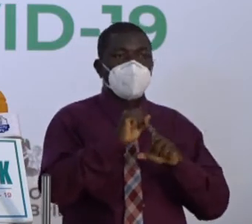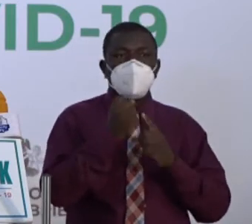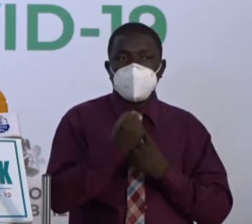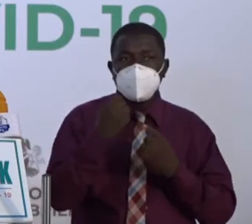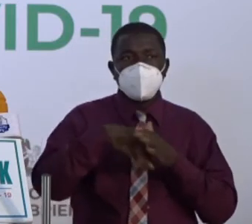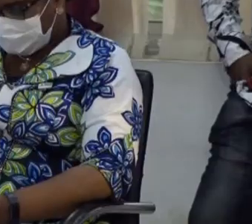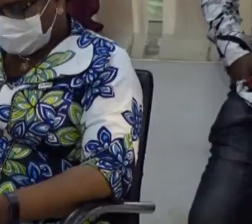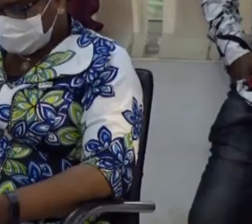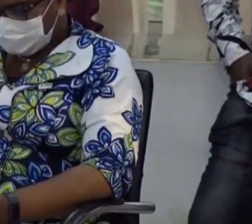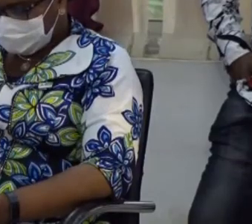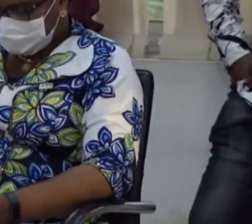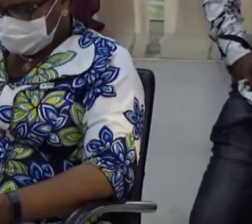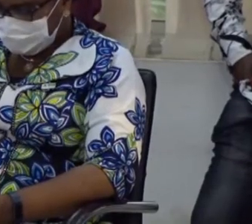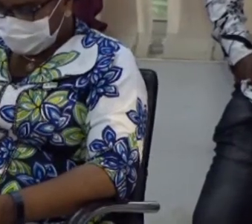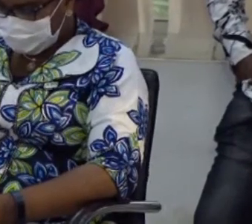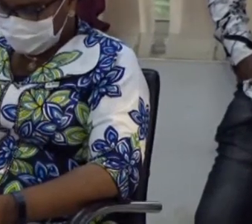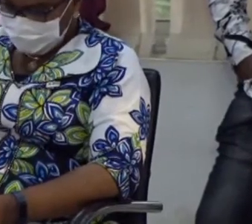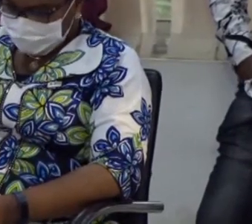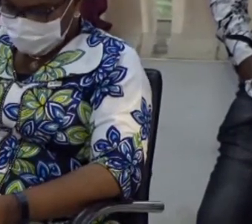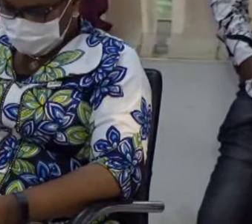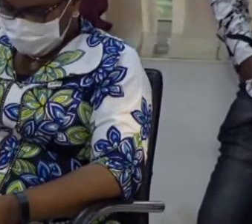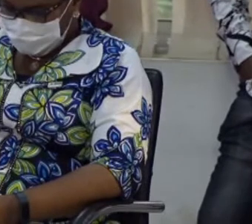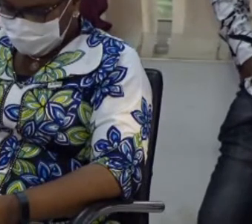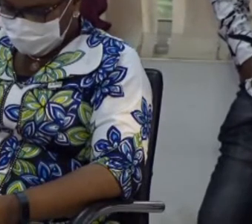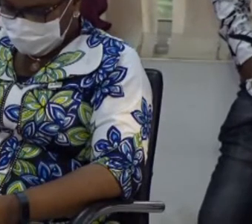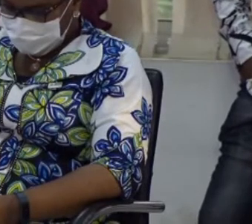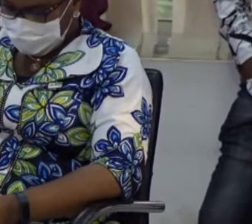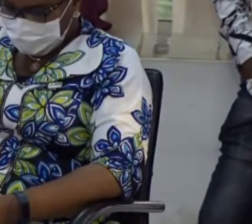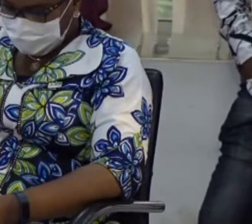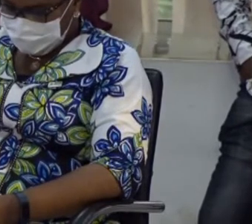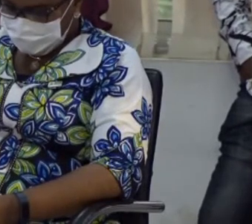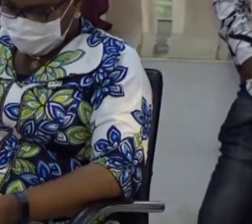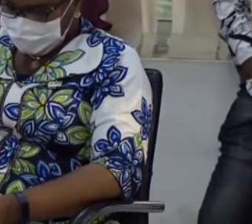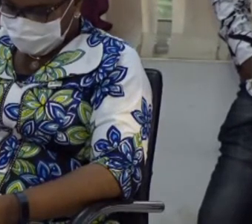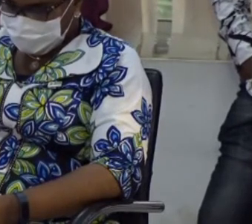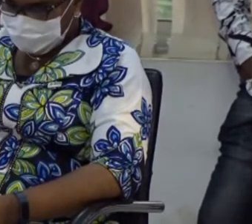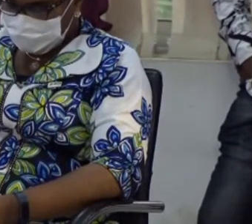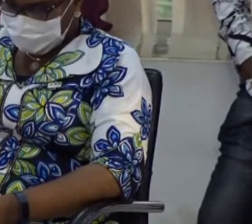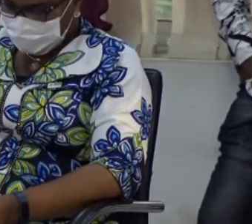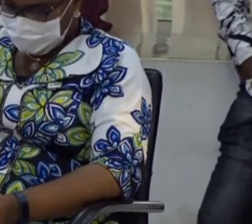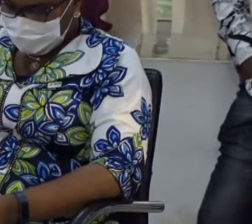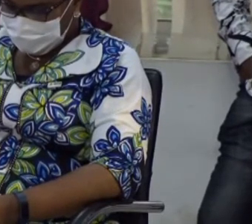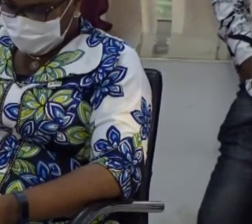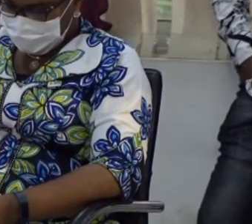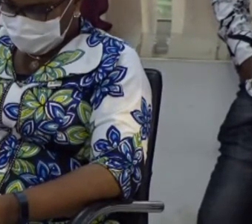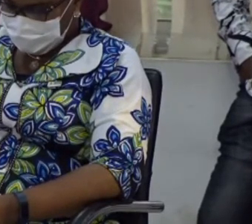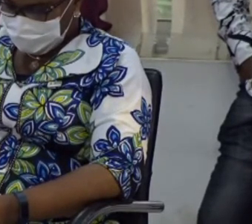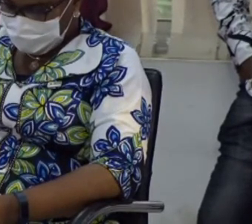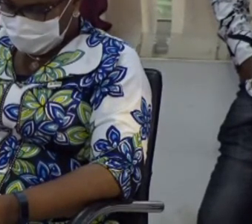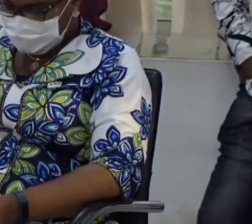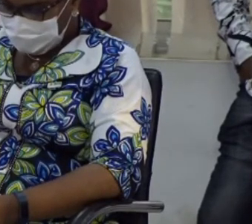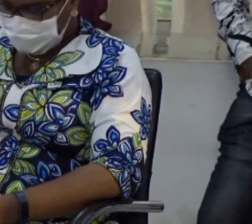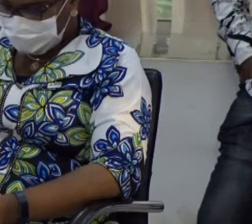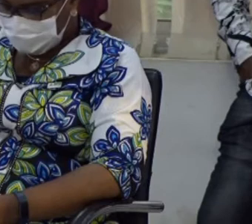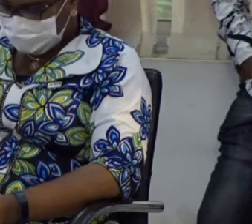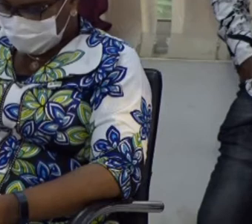in Nigeria. Speaking earlier in a virtual address, Chairman of the NESG, Mr. Asue Godalu, said